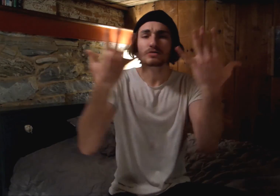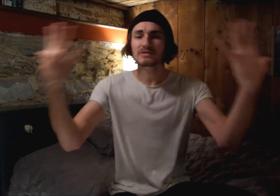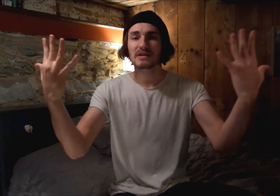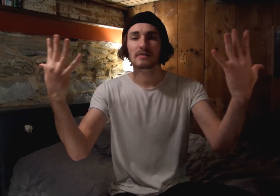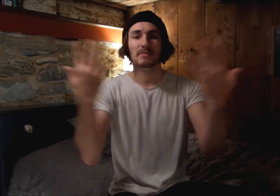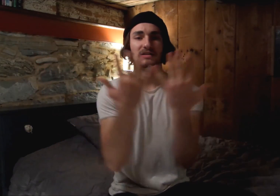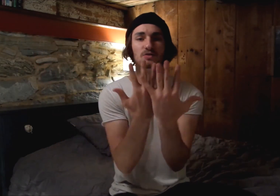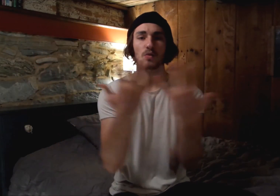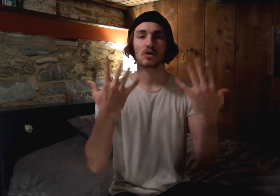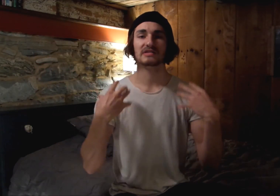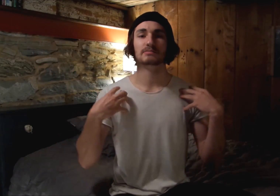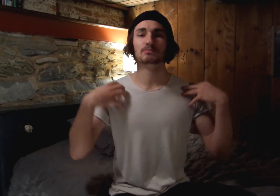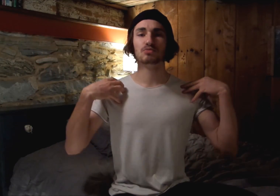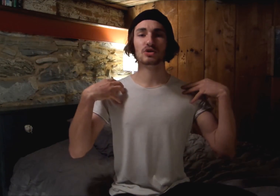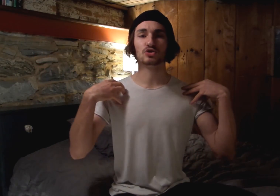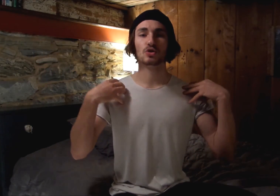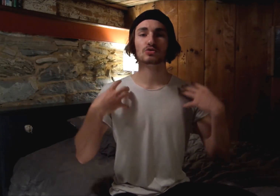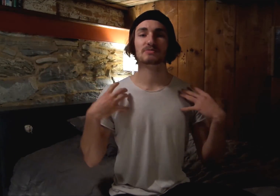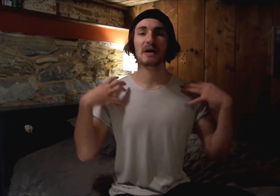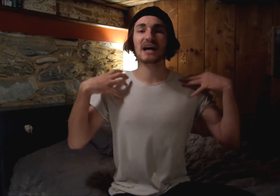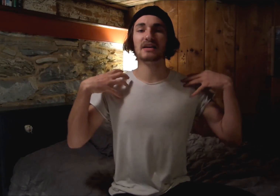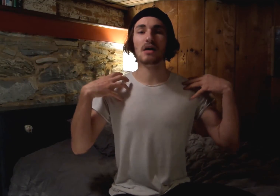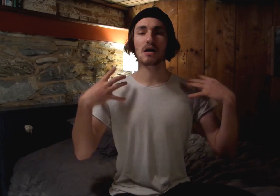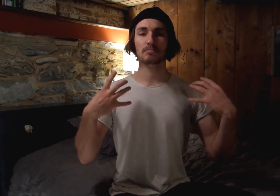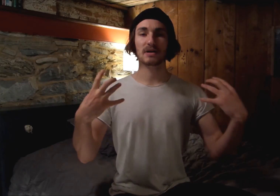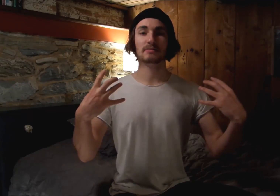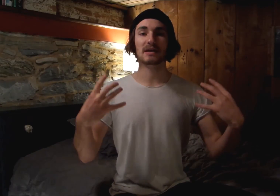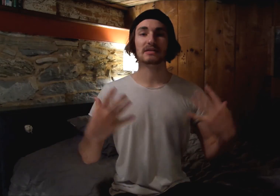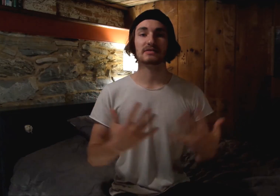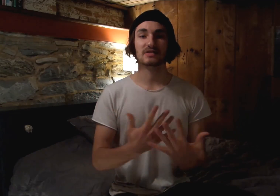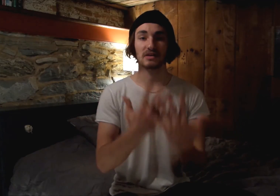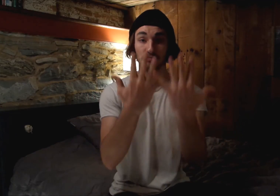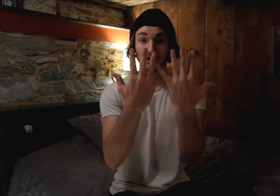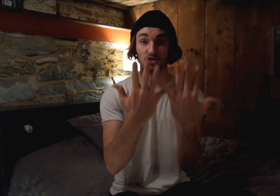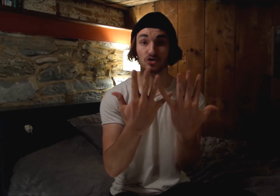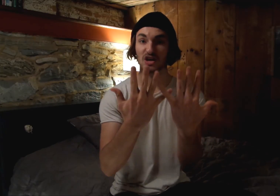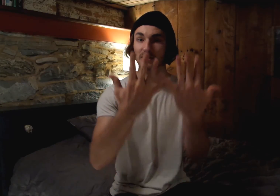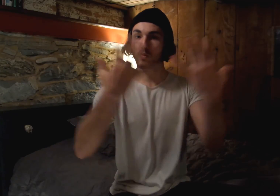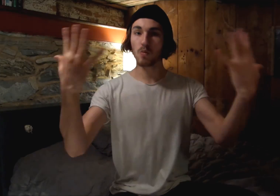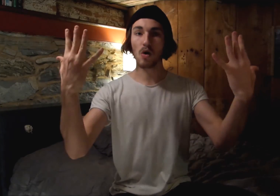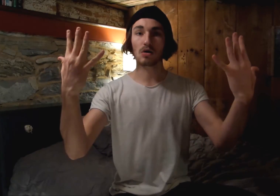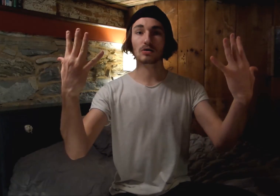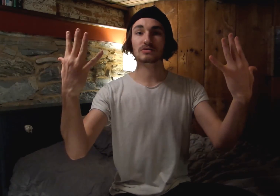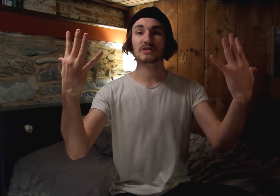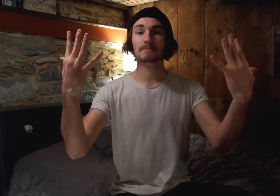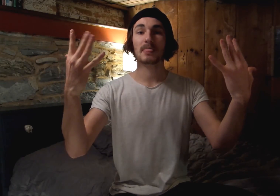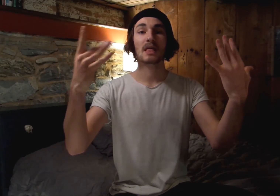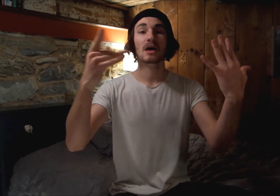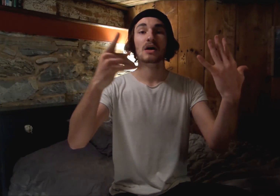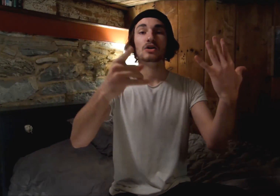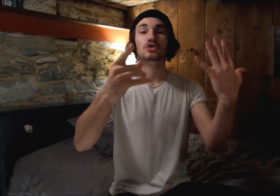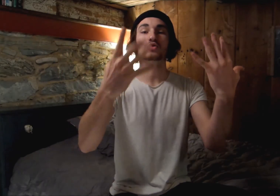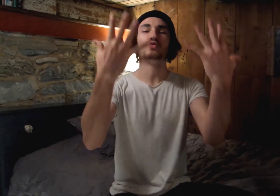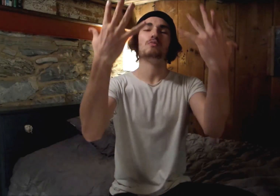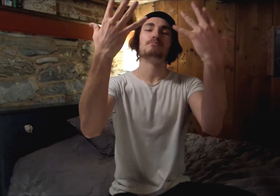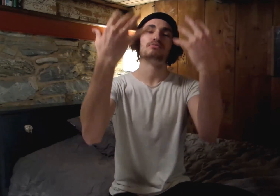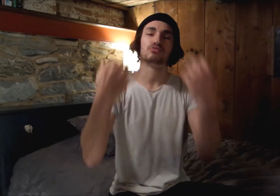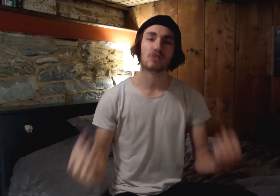Walls, make these walls and bring your shoulders back and up and make this like, because you're signing walls. You